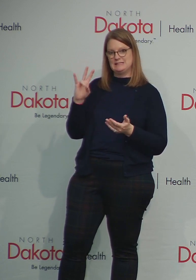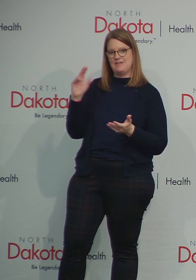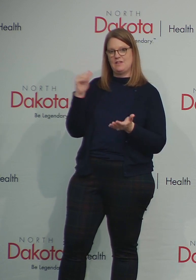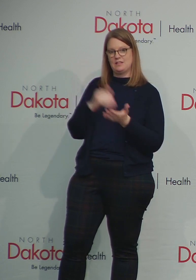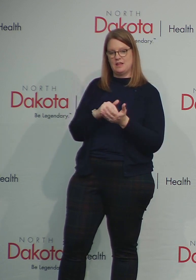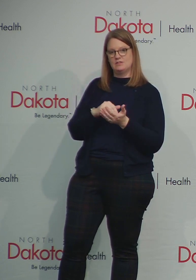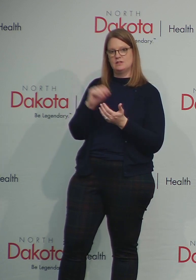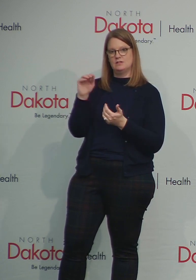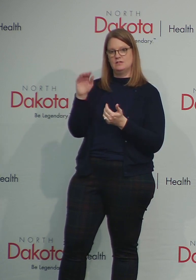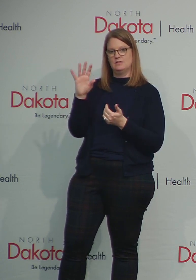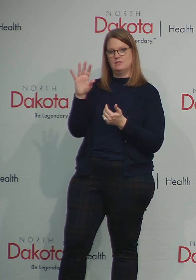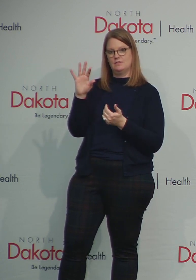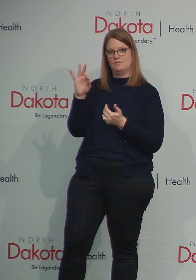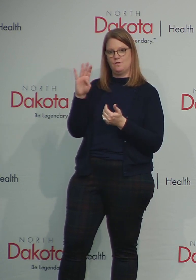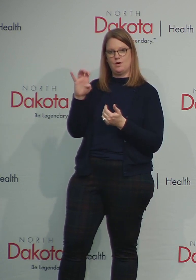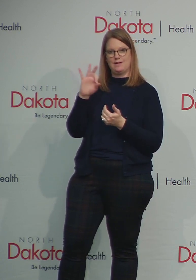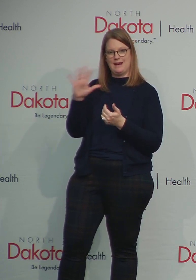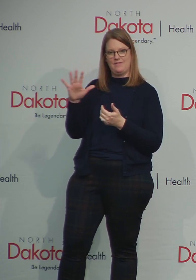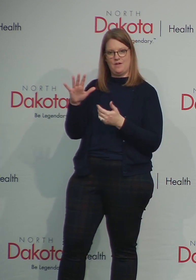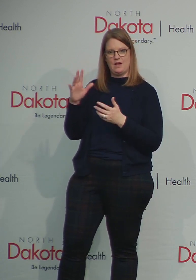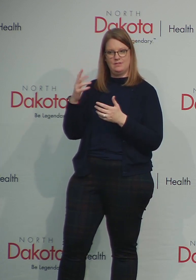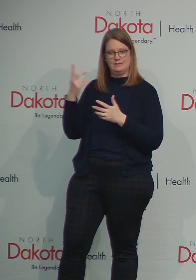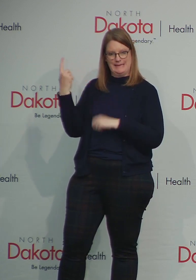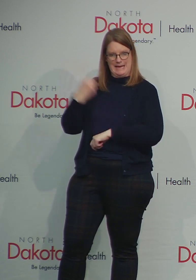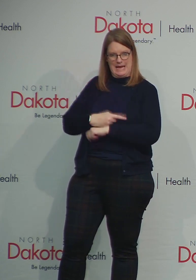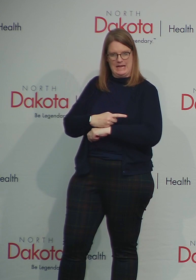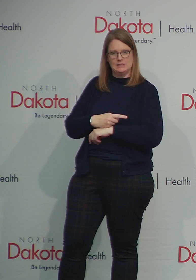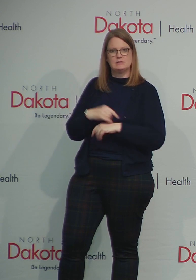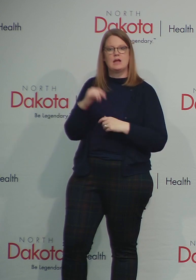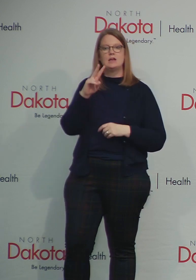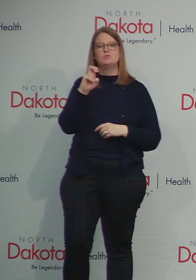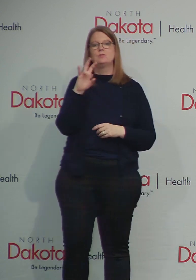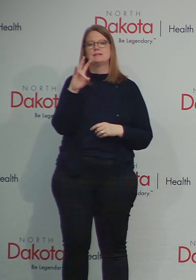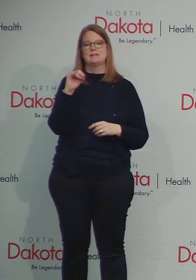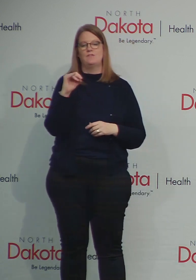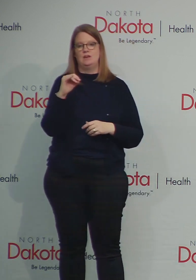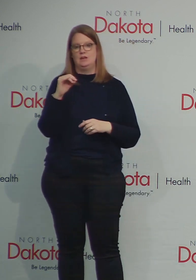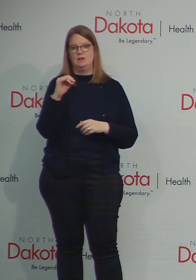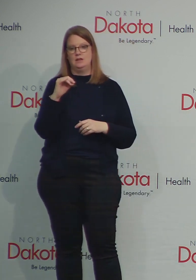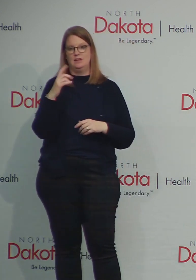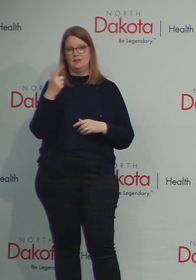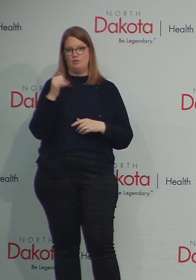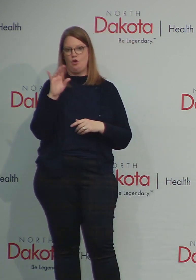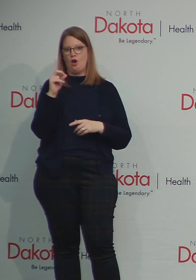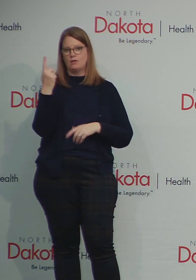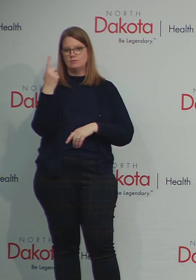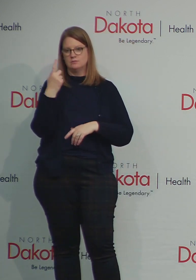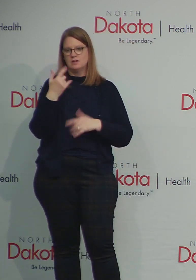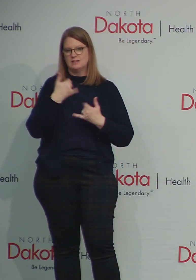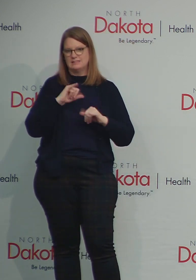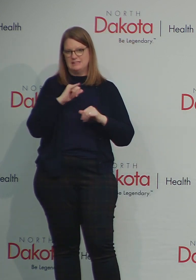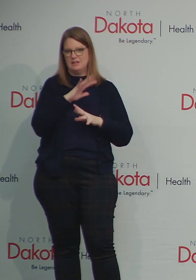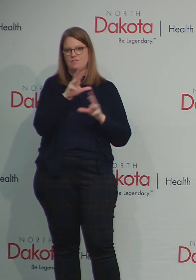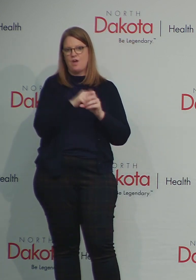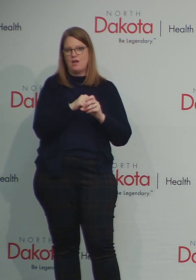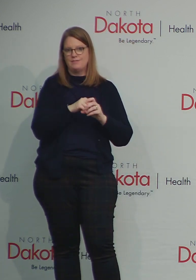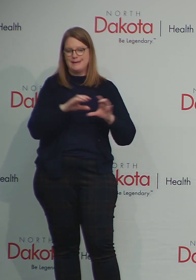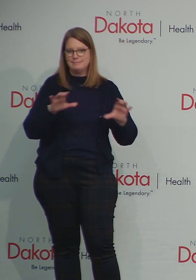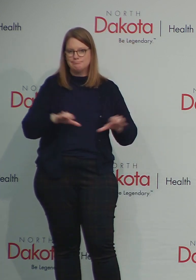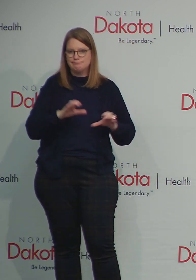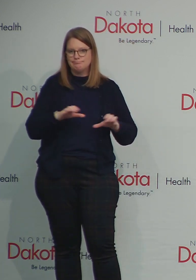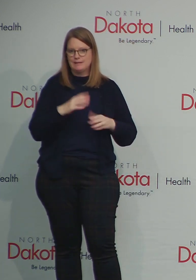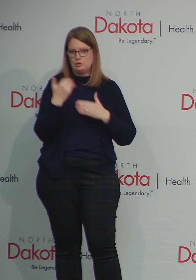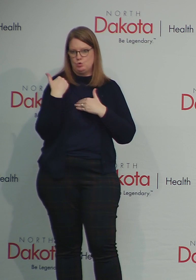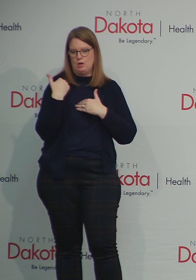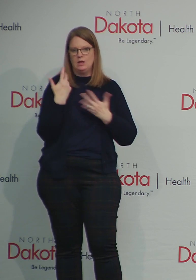67,495 personnel days, and 270 Guard members remain on COVID active duty today. So on behalf of all of us